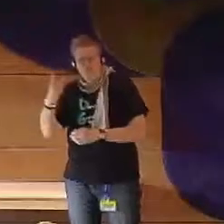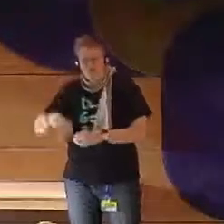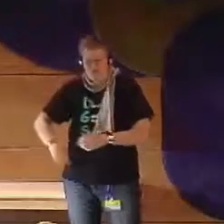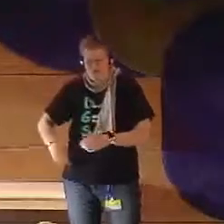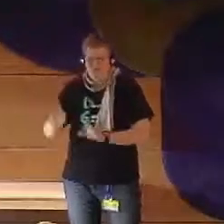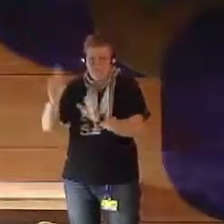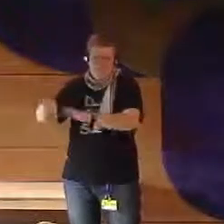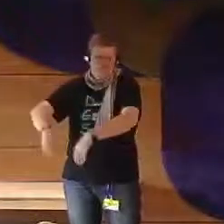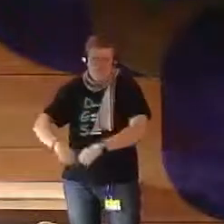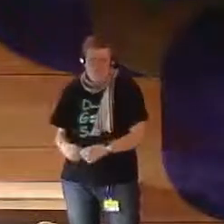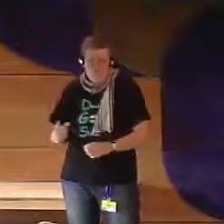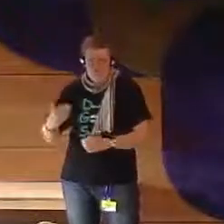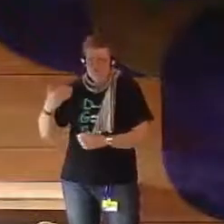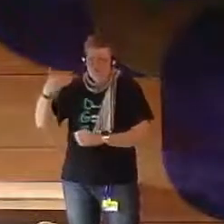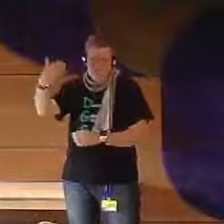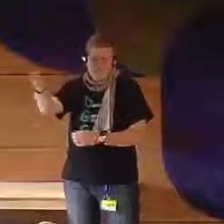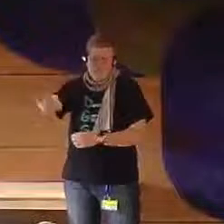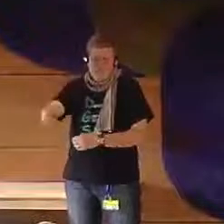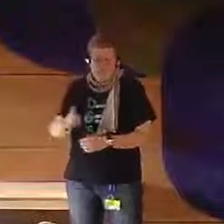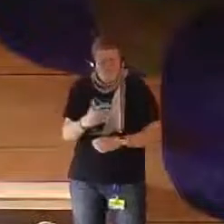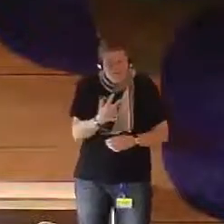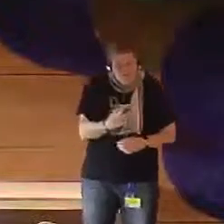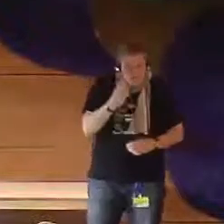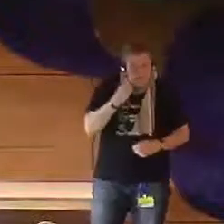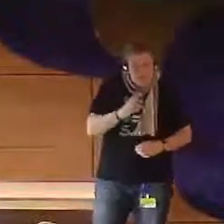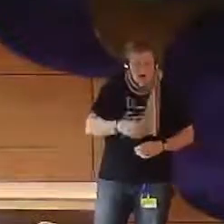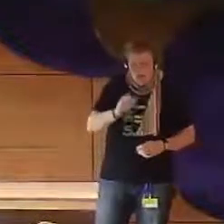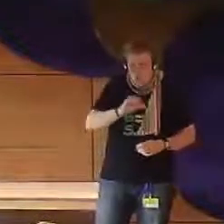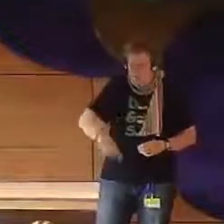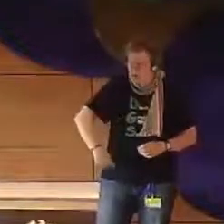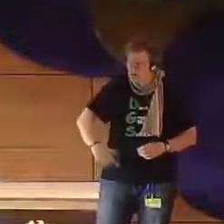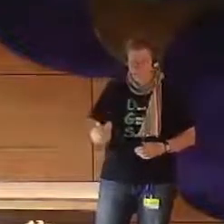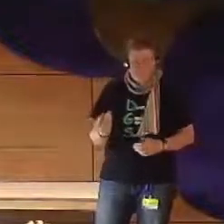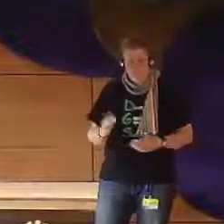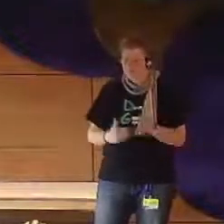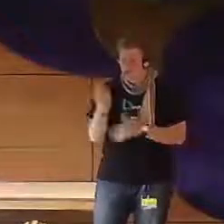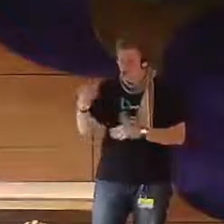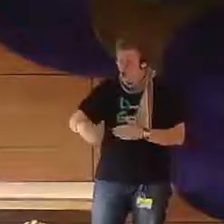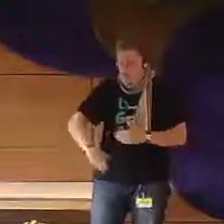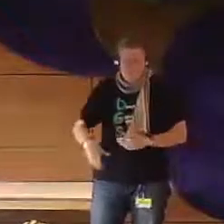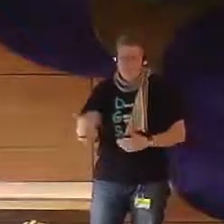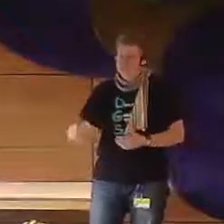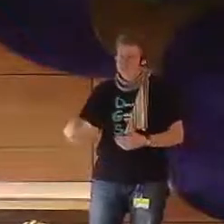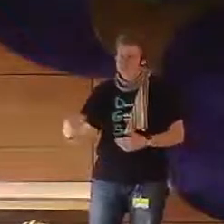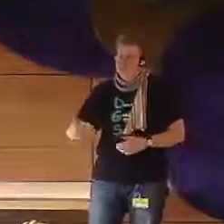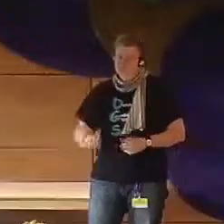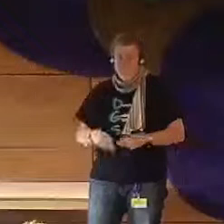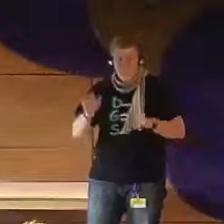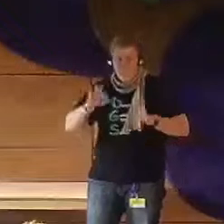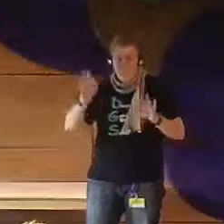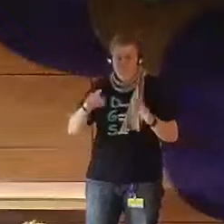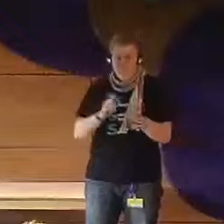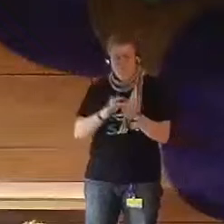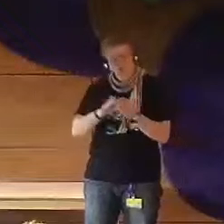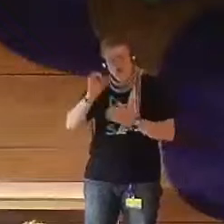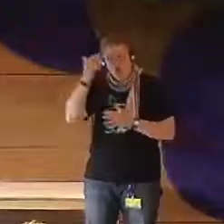difficult to put it, because remember, you're not putting it into normal bone, you're putting it into abnormal bone. So there's a significant risk if